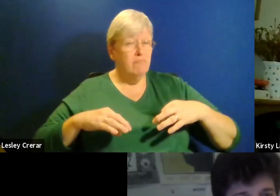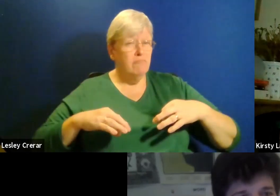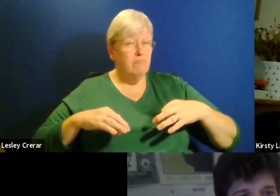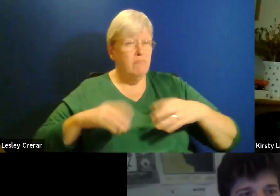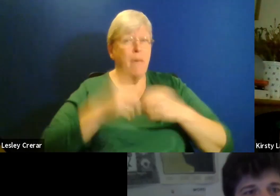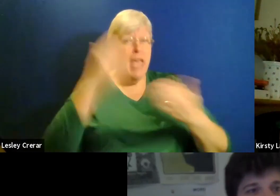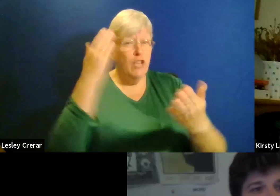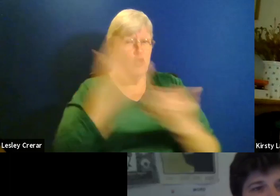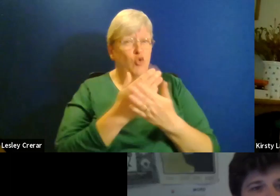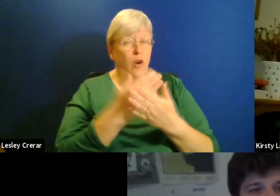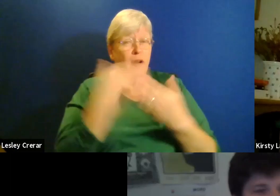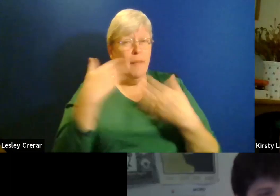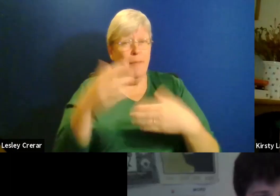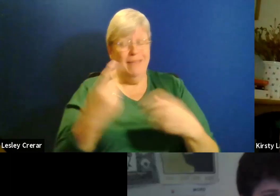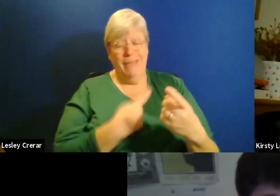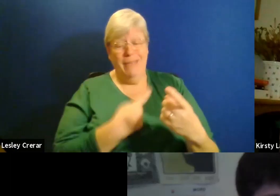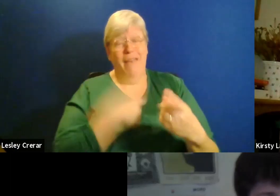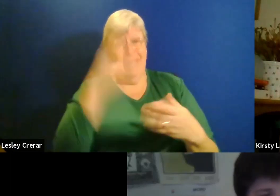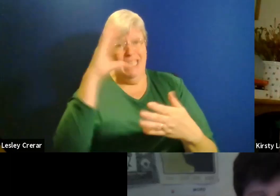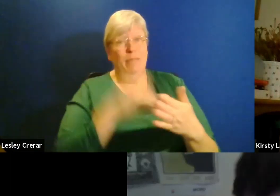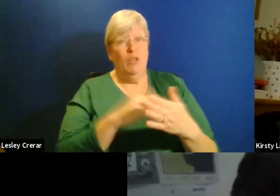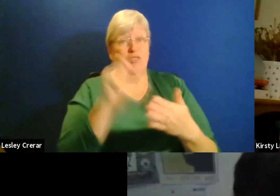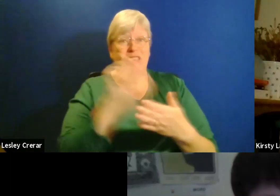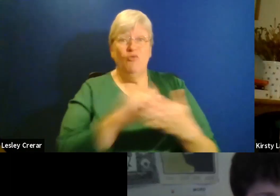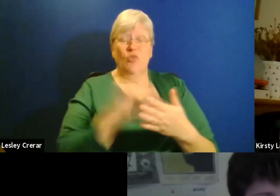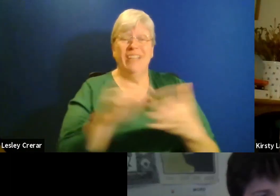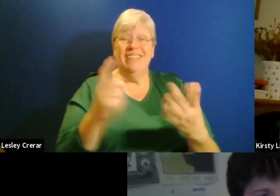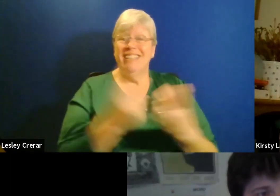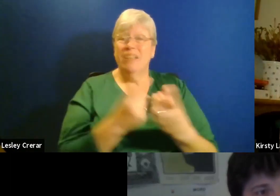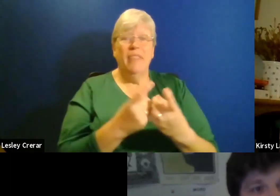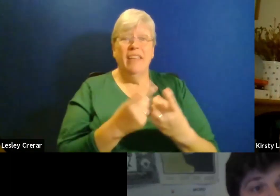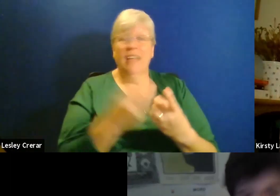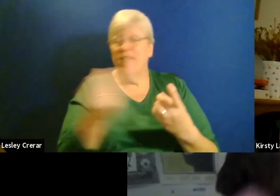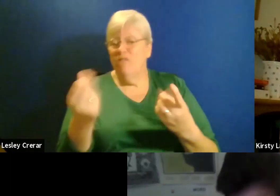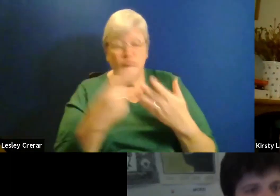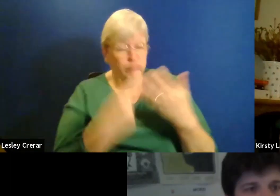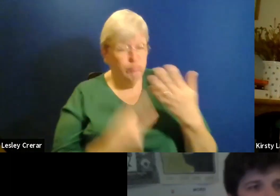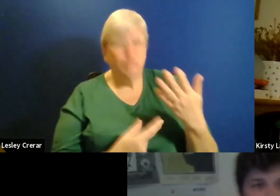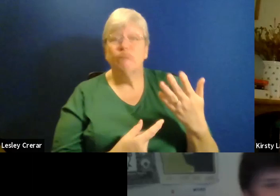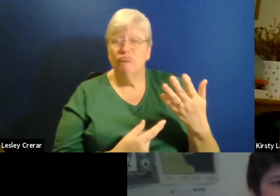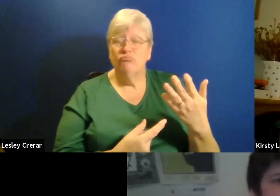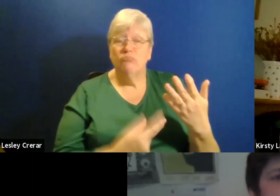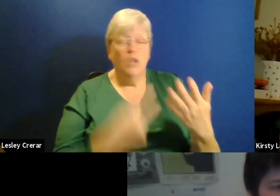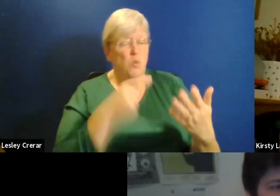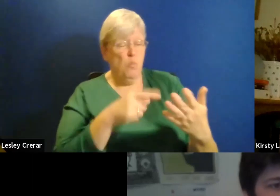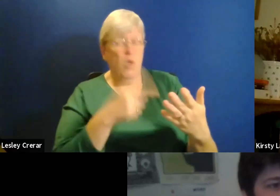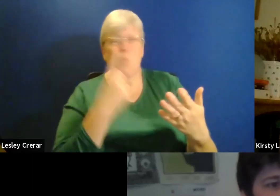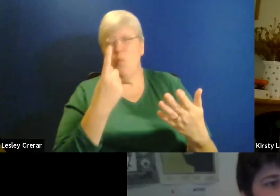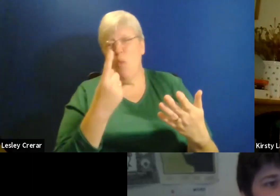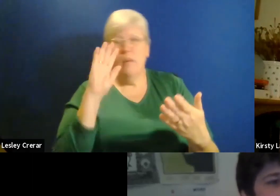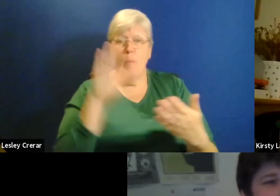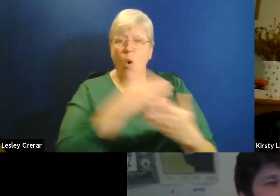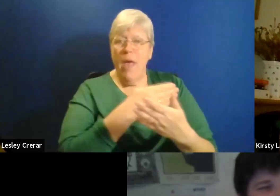I've certainly had it where I've written, a few pieces, and there might be one poem, for